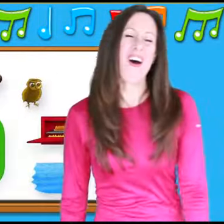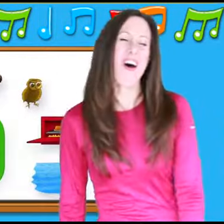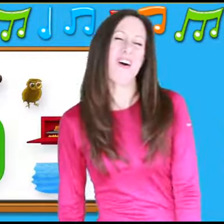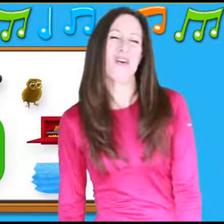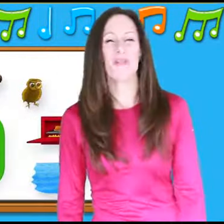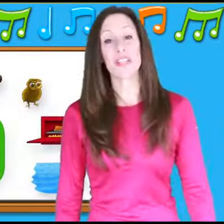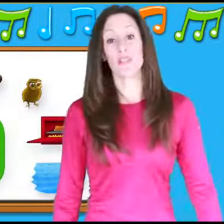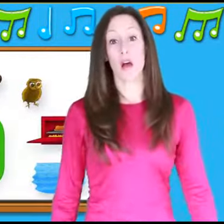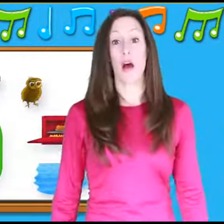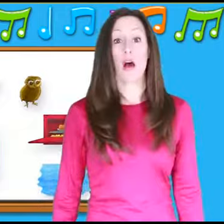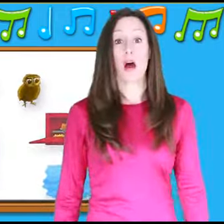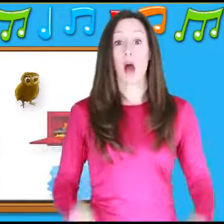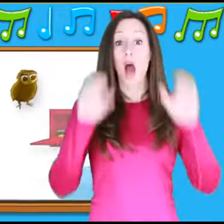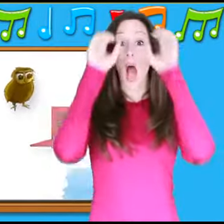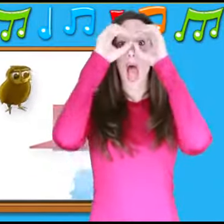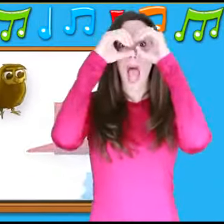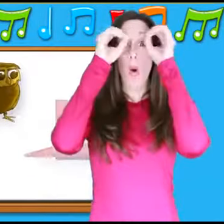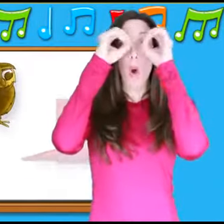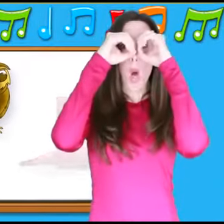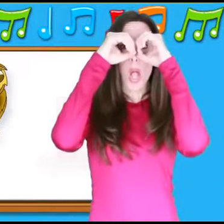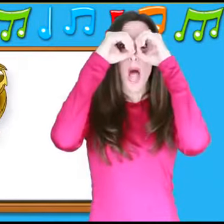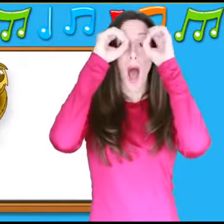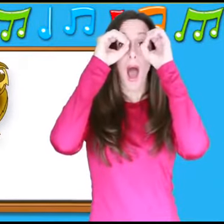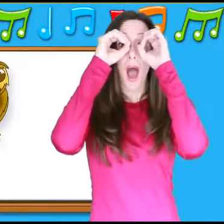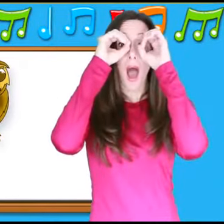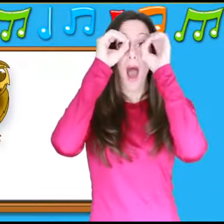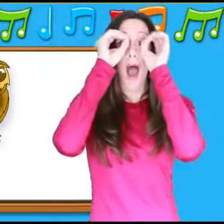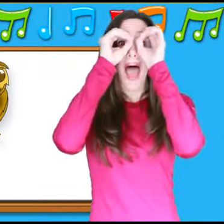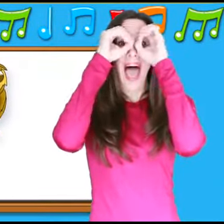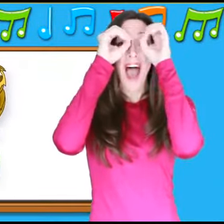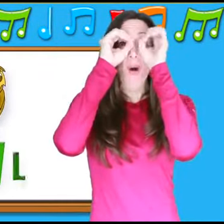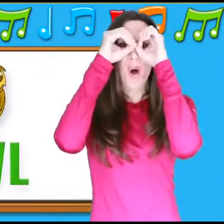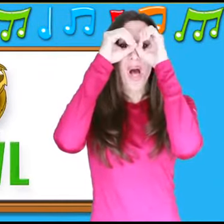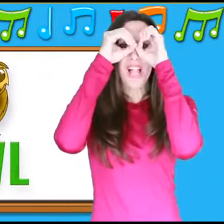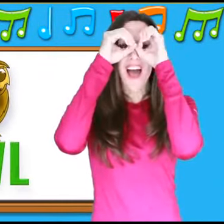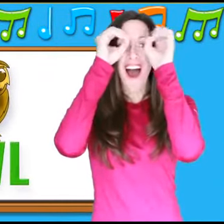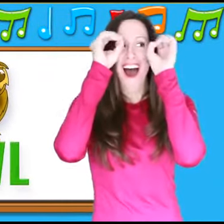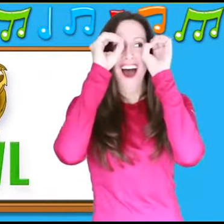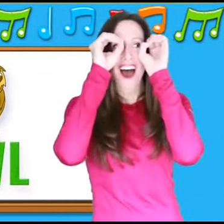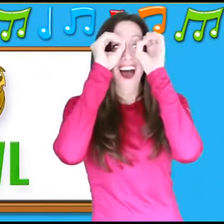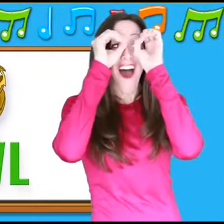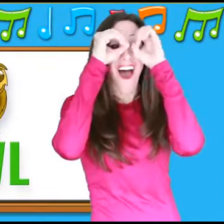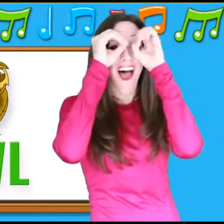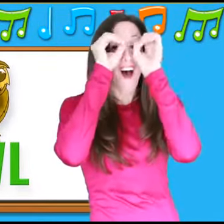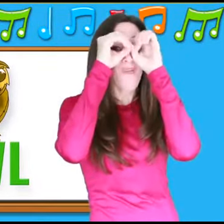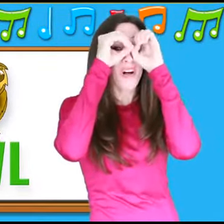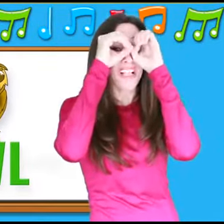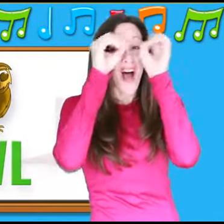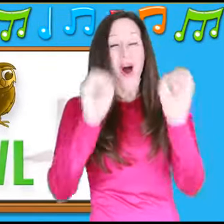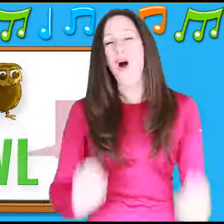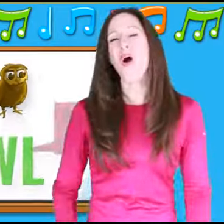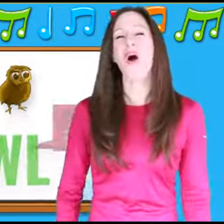O is for Owl O, O, Owl, O, O, Owl O